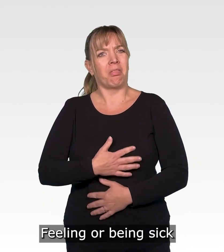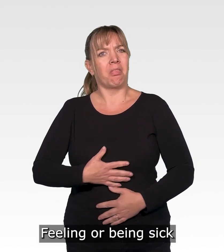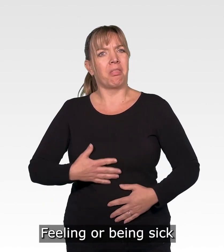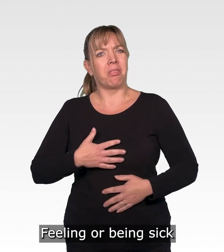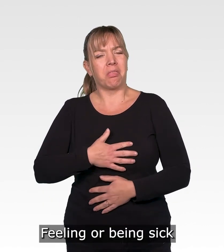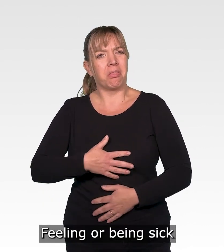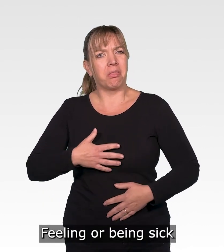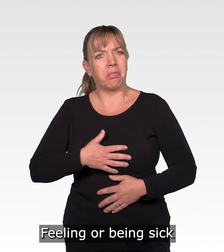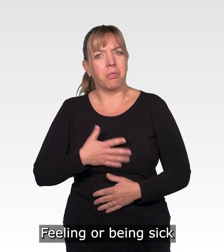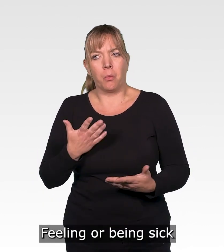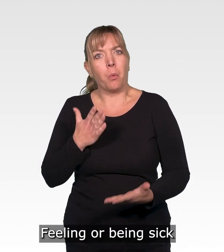Feeling or being sick.